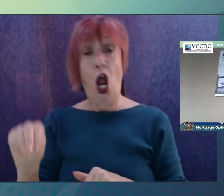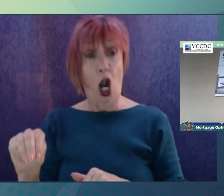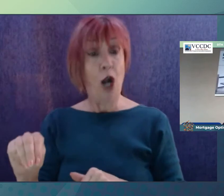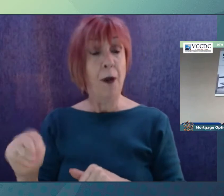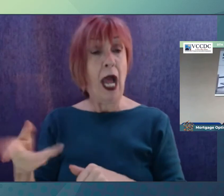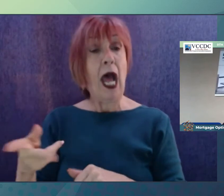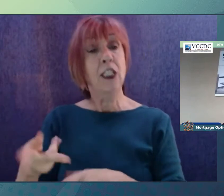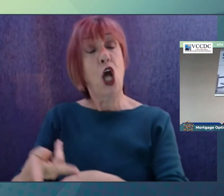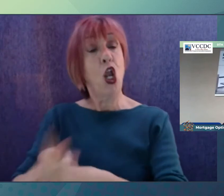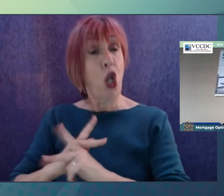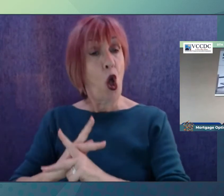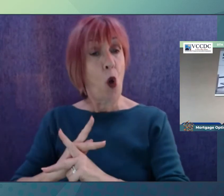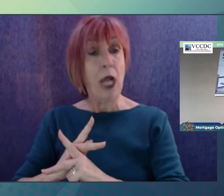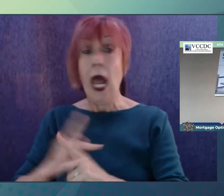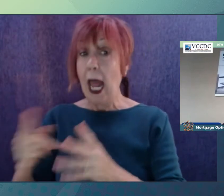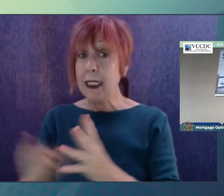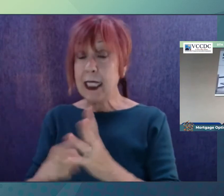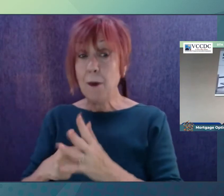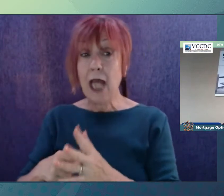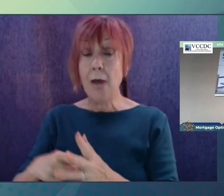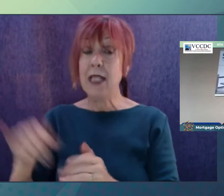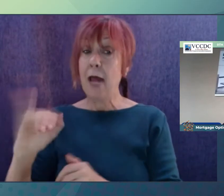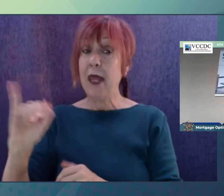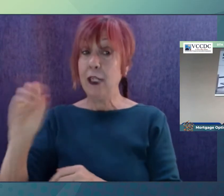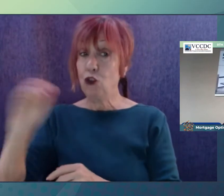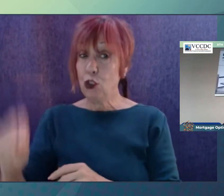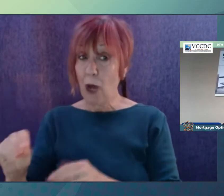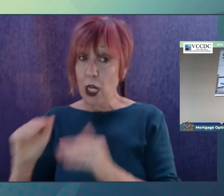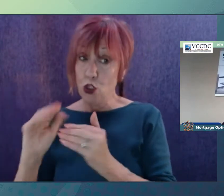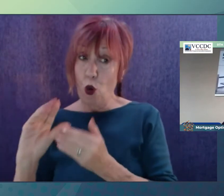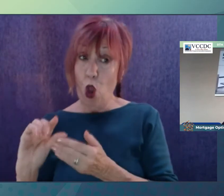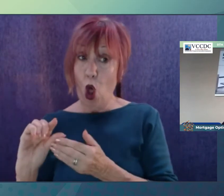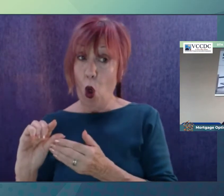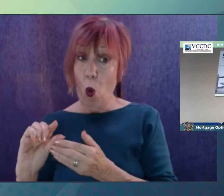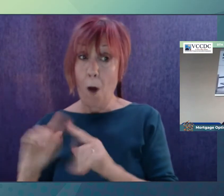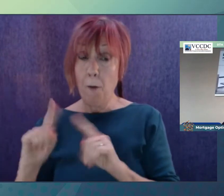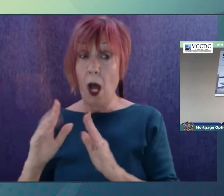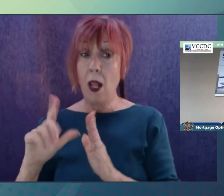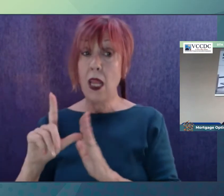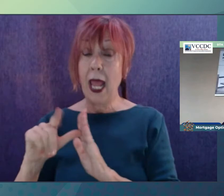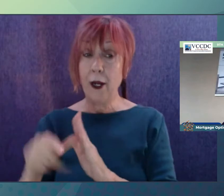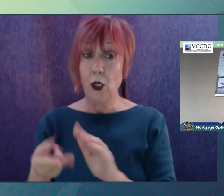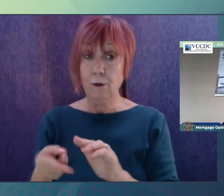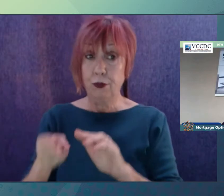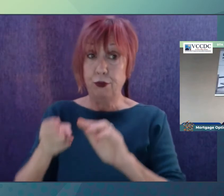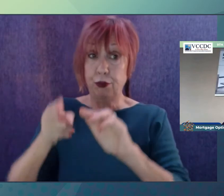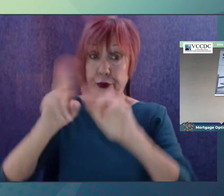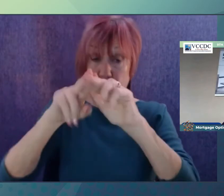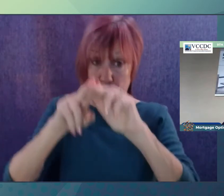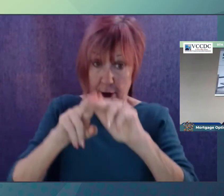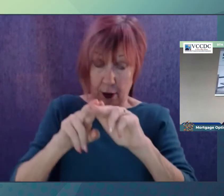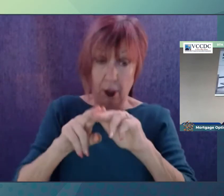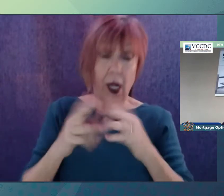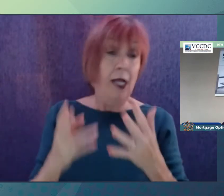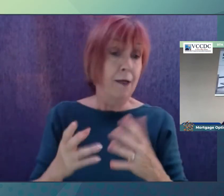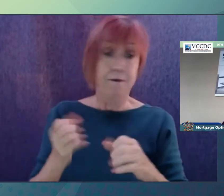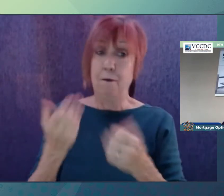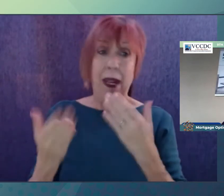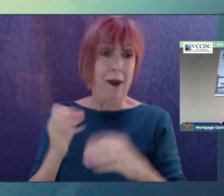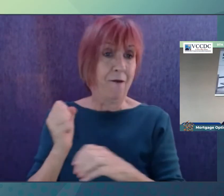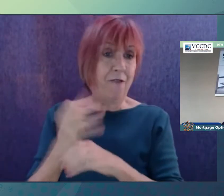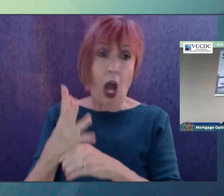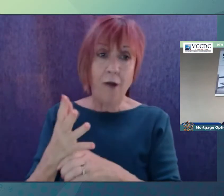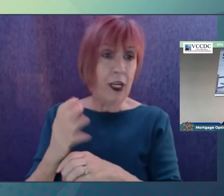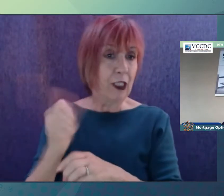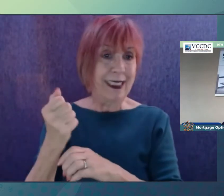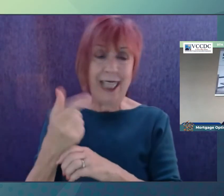introductory interest rate that resets after a predetermined period of time, whether it's 1 year from your closing date, 5 years or more.